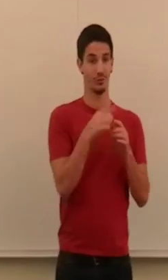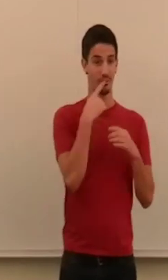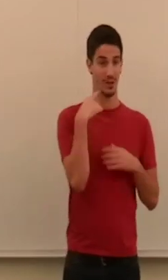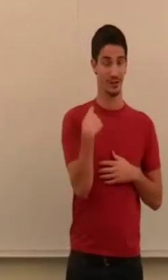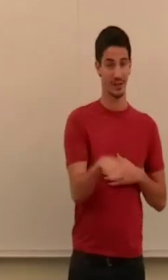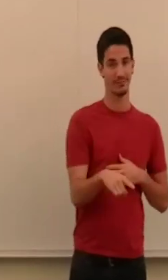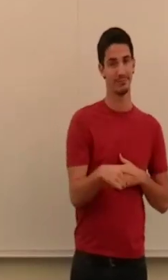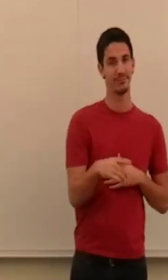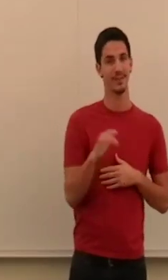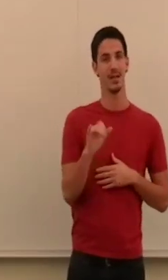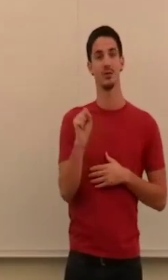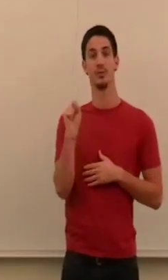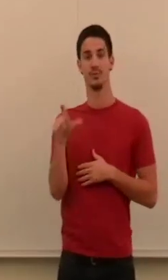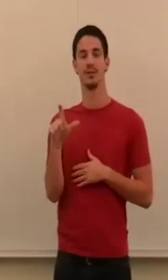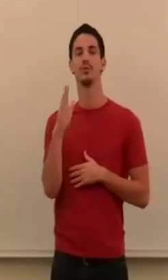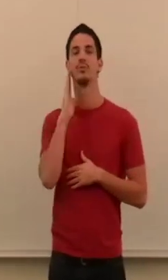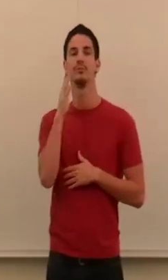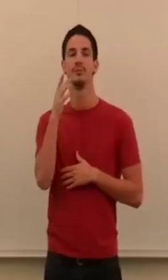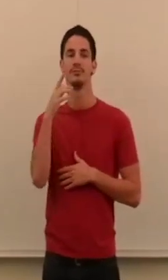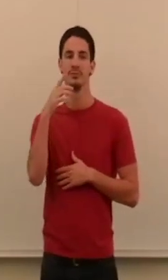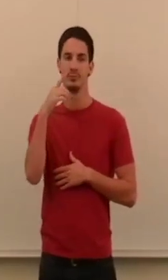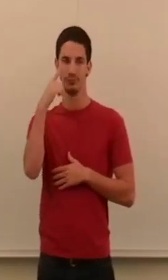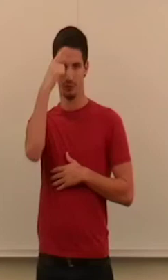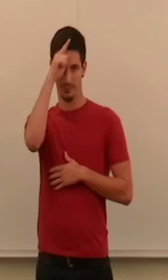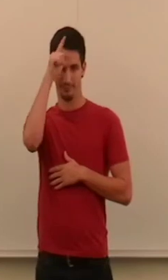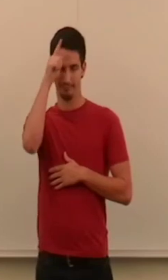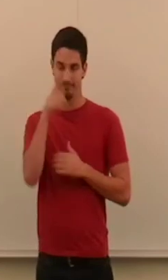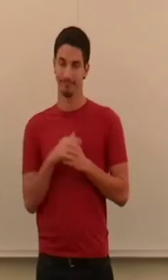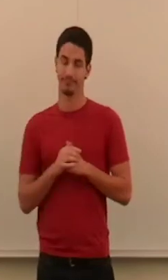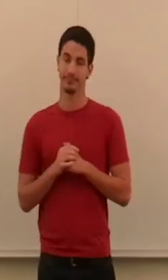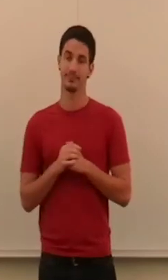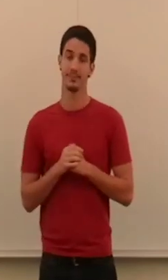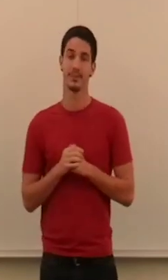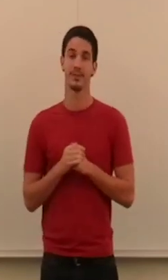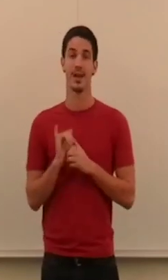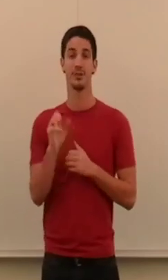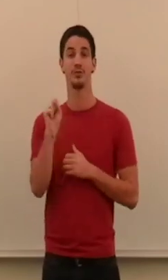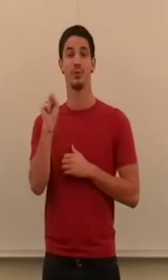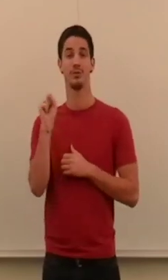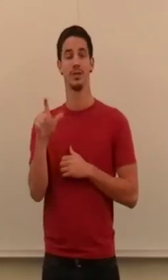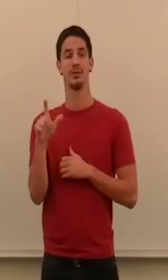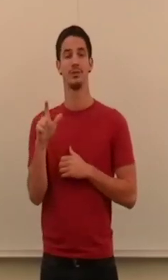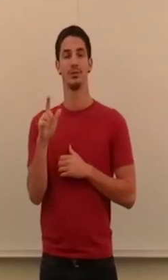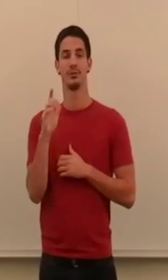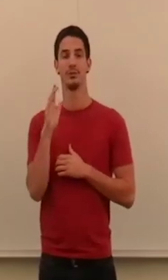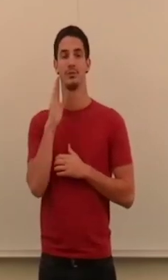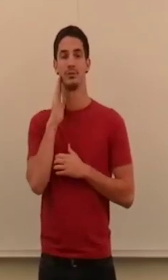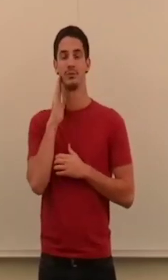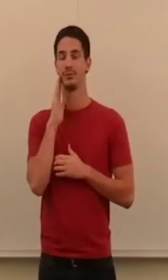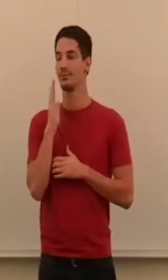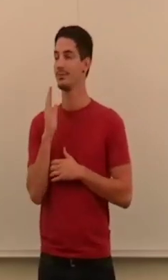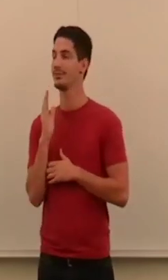German. The target language is the language into which the original message is interpreted.